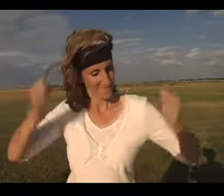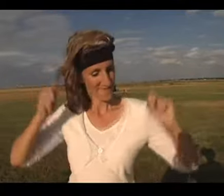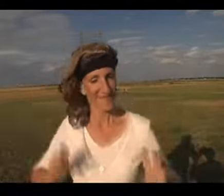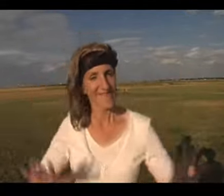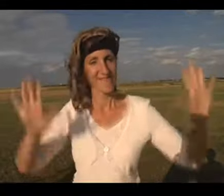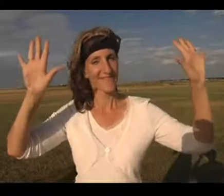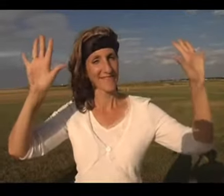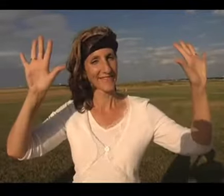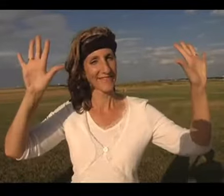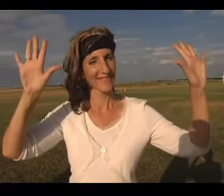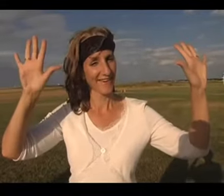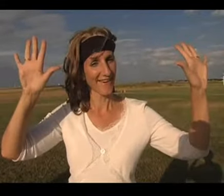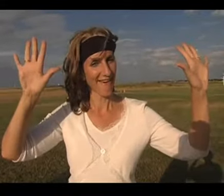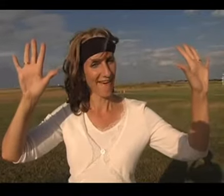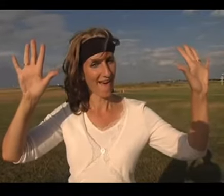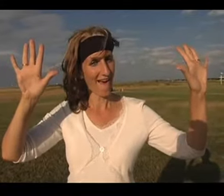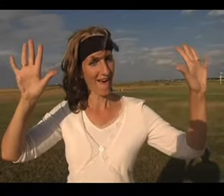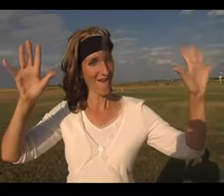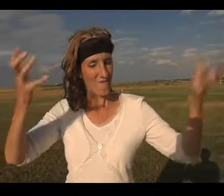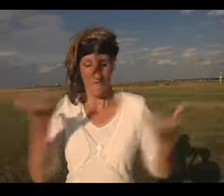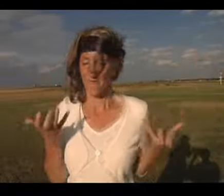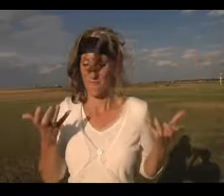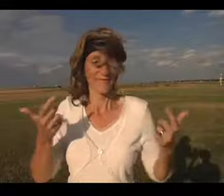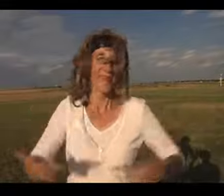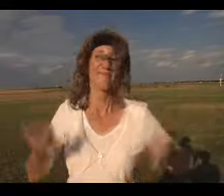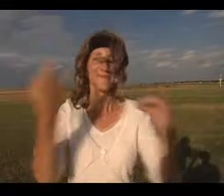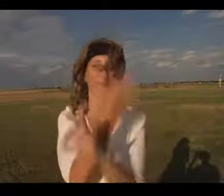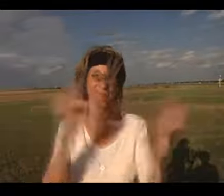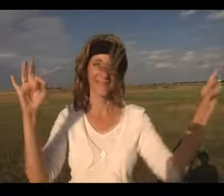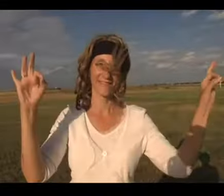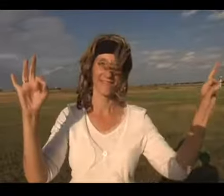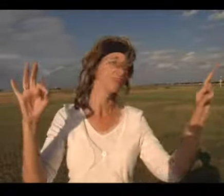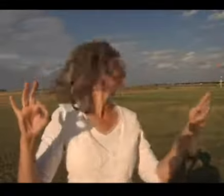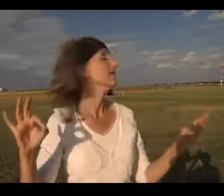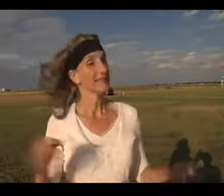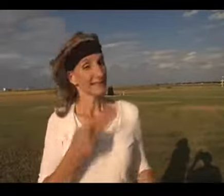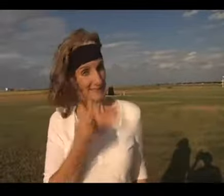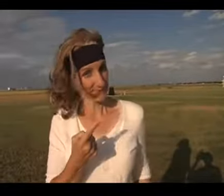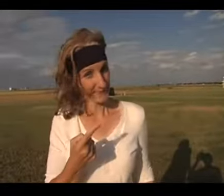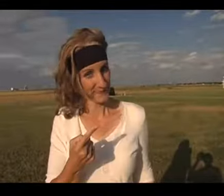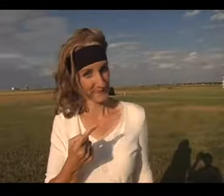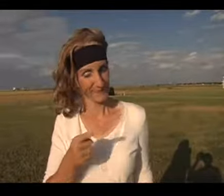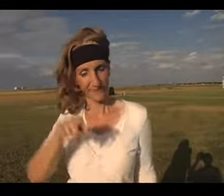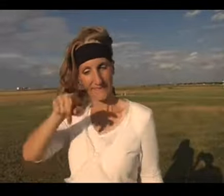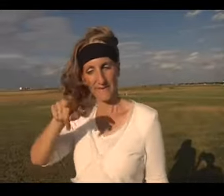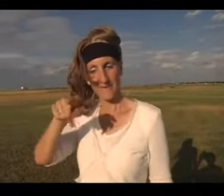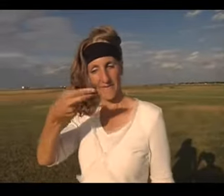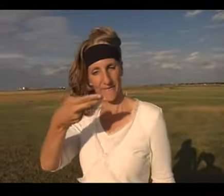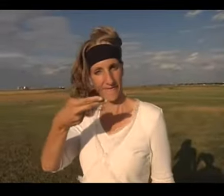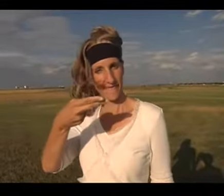be sacrificed to Jesus. I want my life to be free. And the Bible says